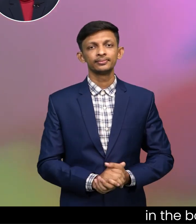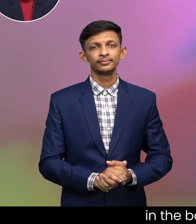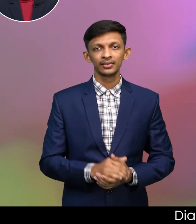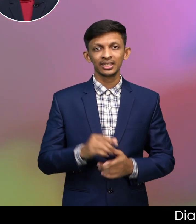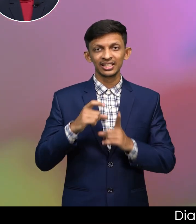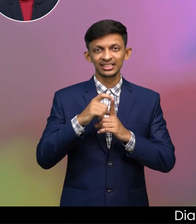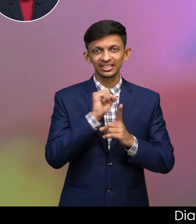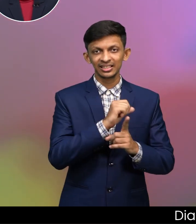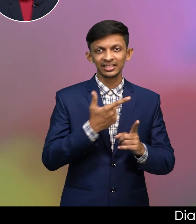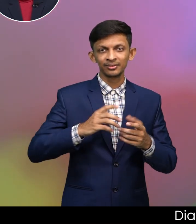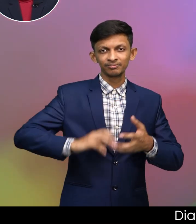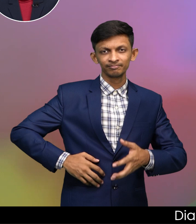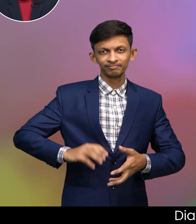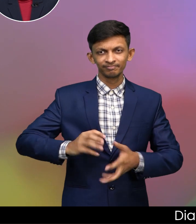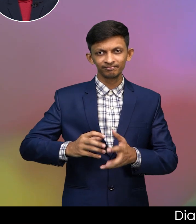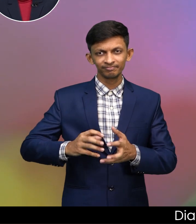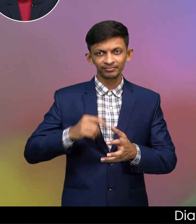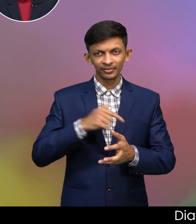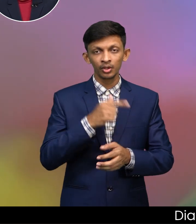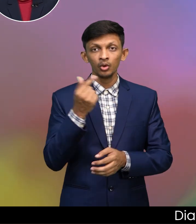very high blood pressure,